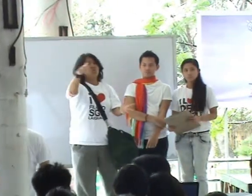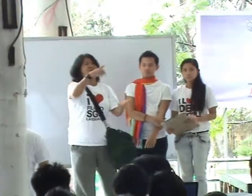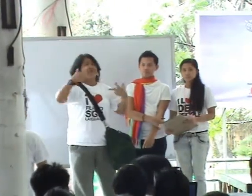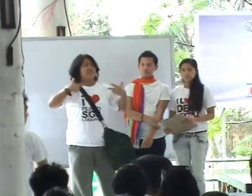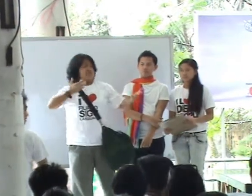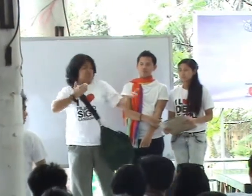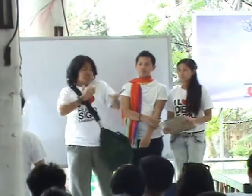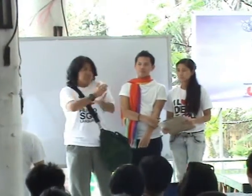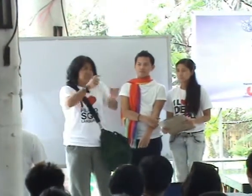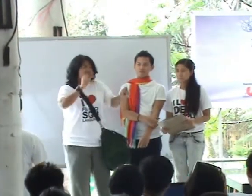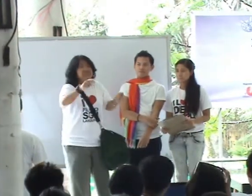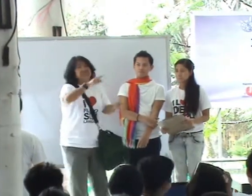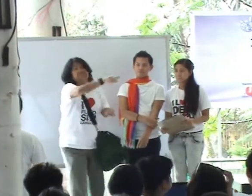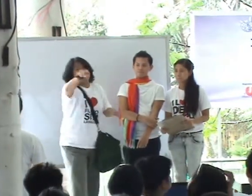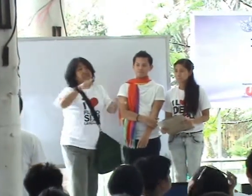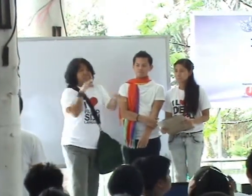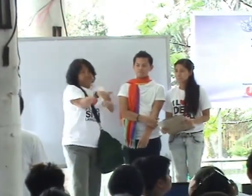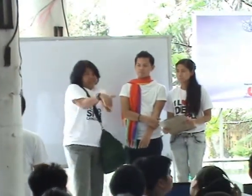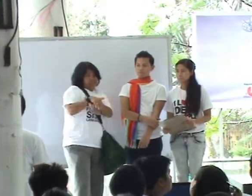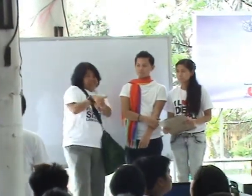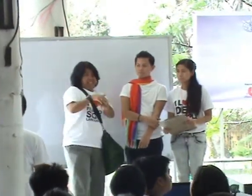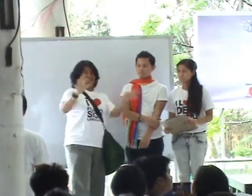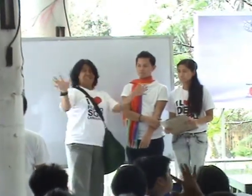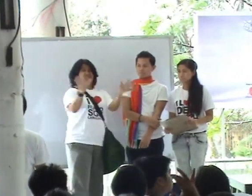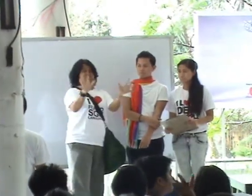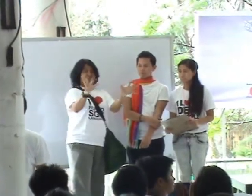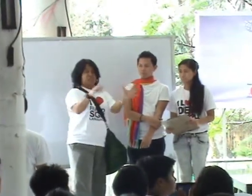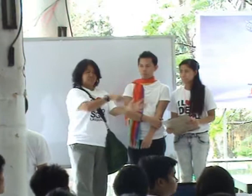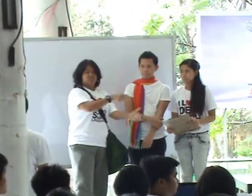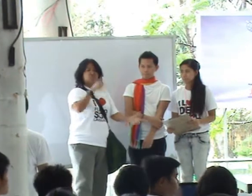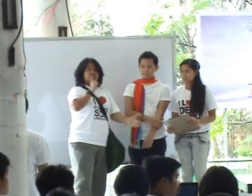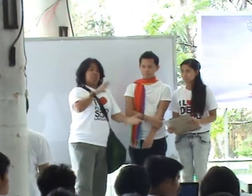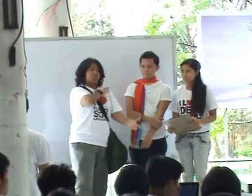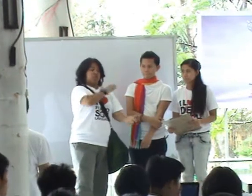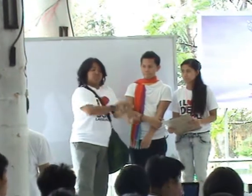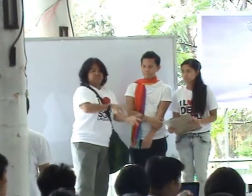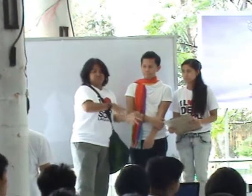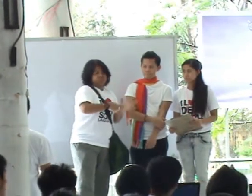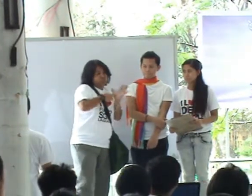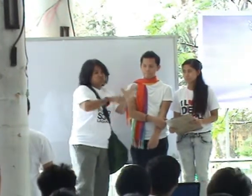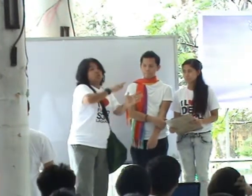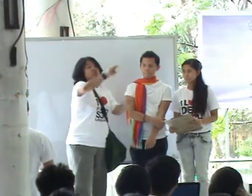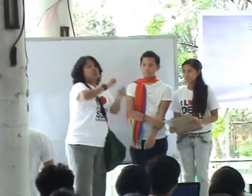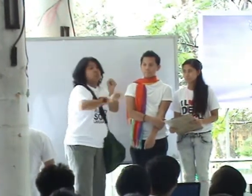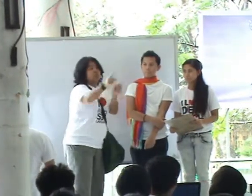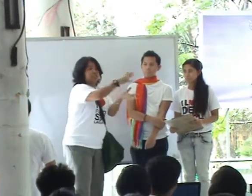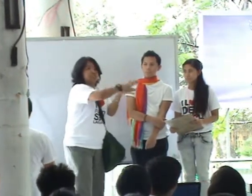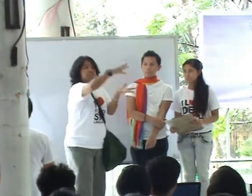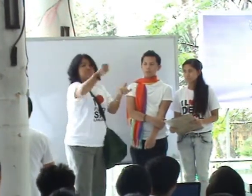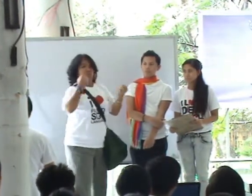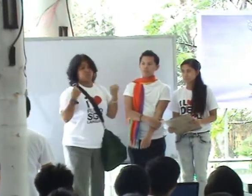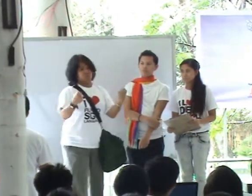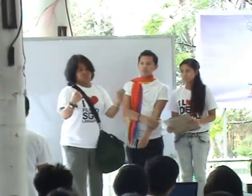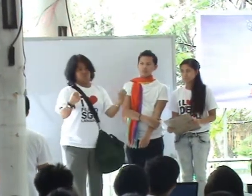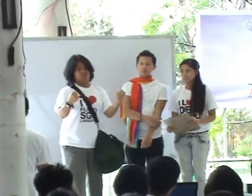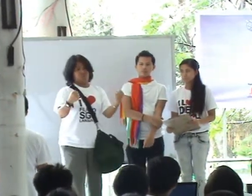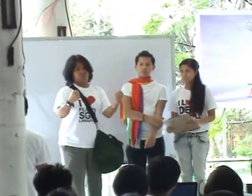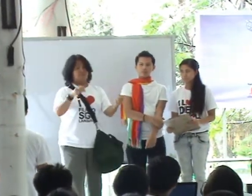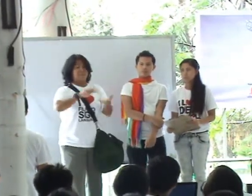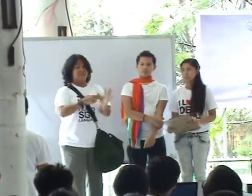yung mga learning, yung talents, saka yung mga rights. Hindi yung naka... you have to have a self-confidence there. You have to show